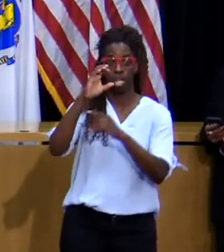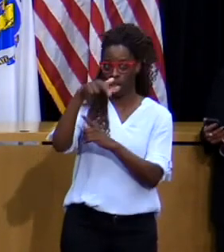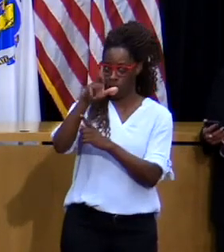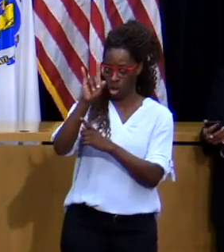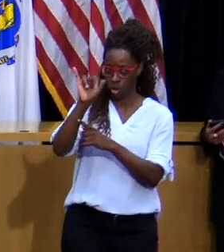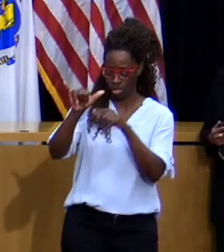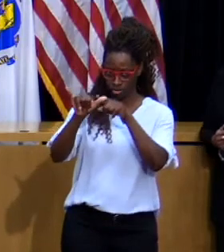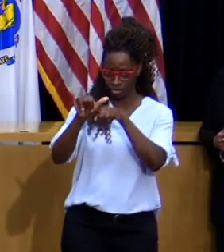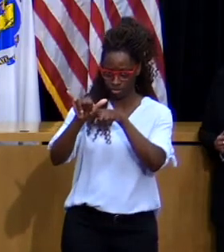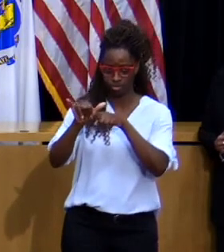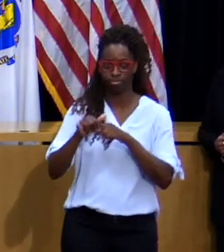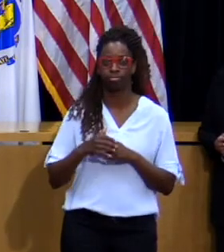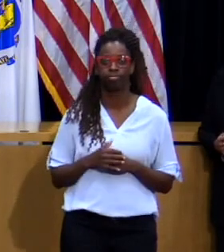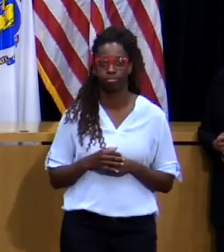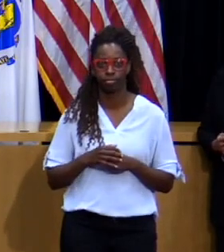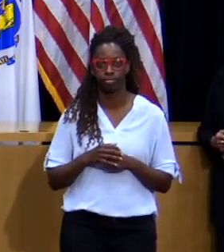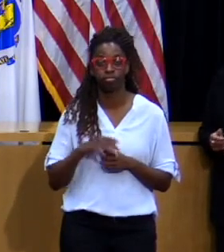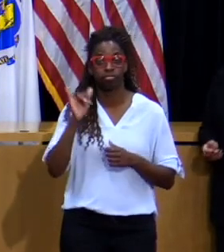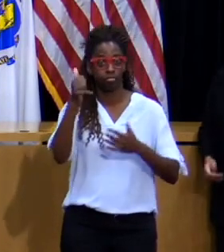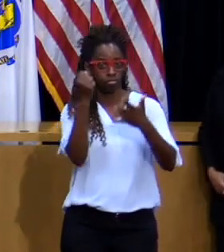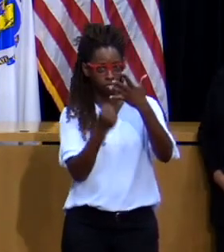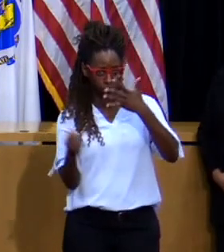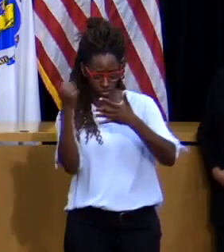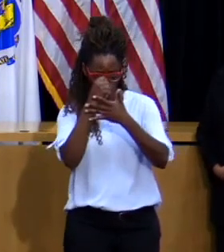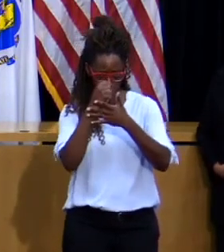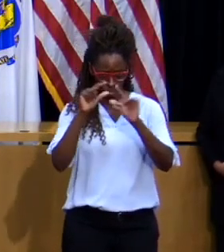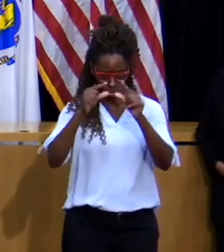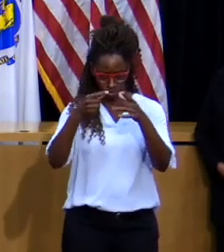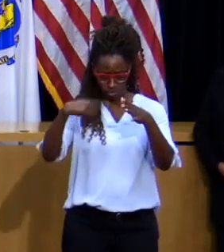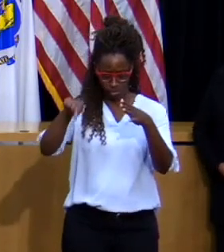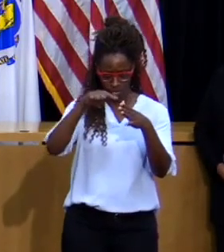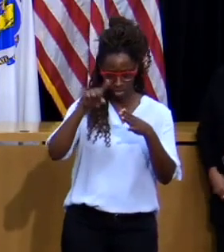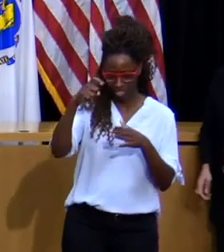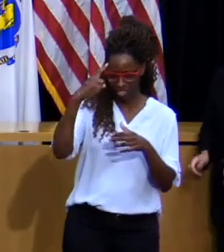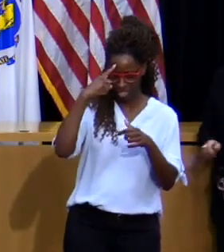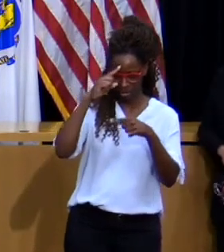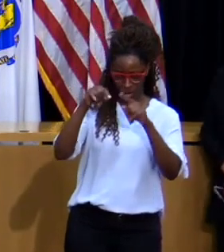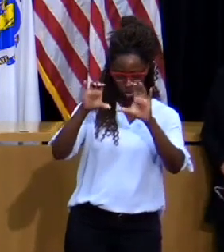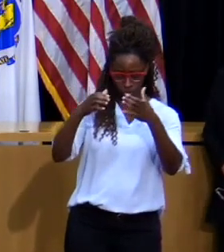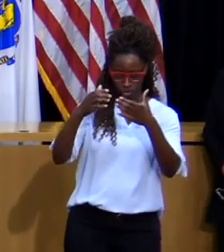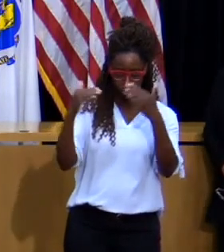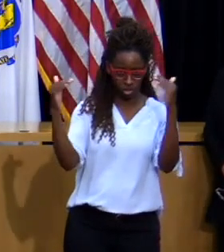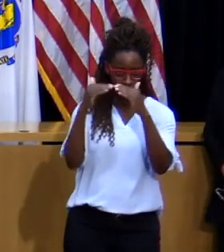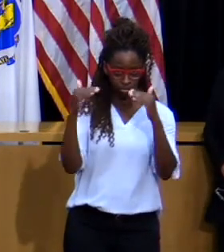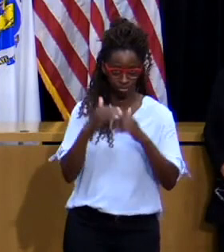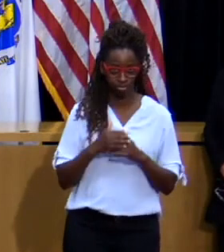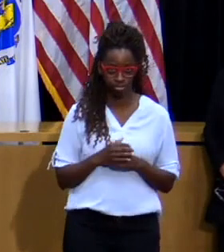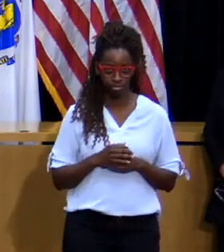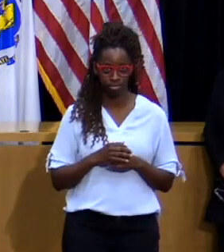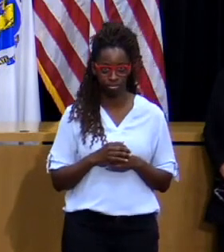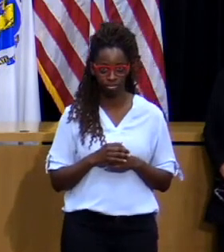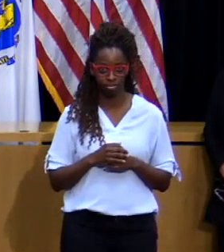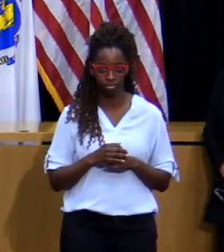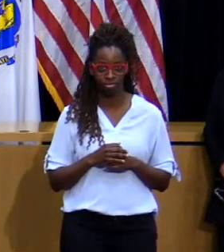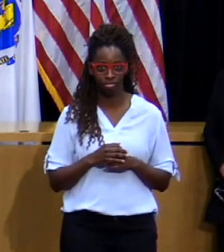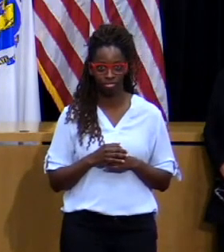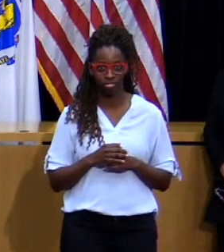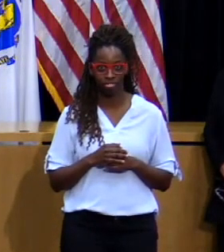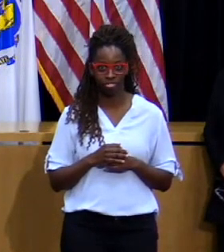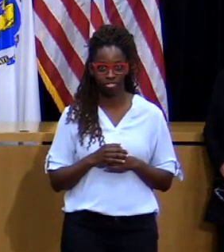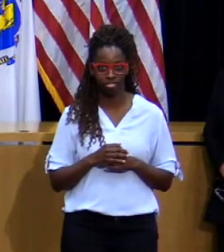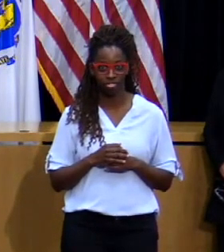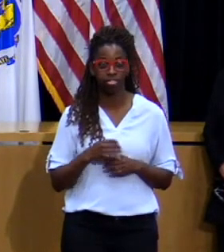the prioritization of the groups. And so when we think about, I'll answer the question, healthcare workers in COVID-facing